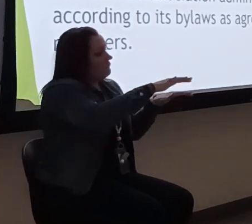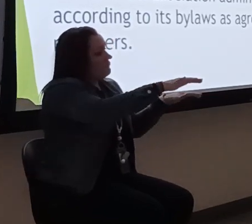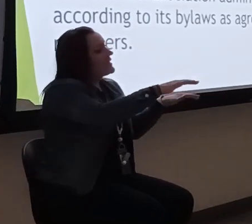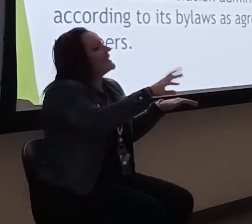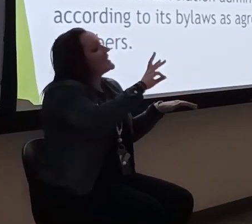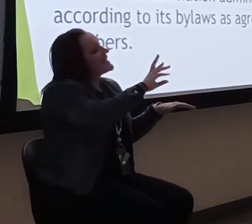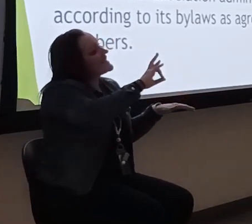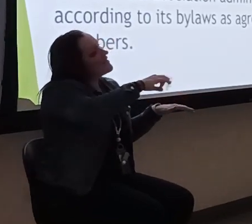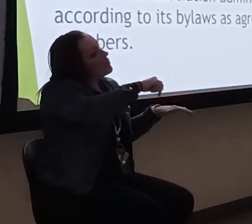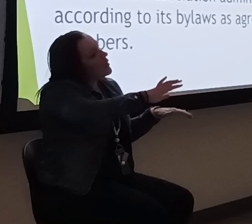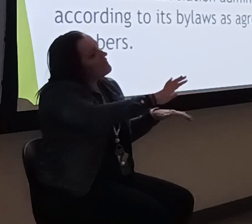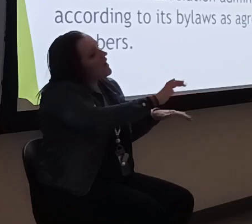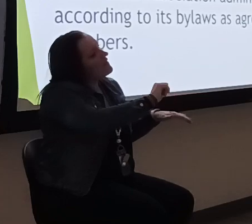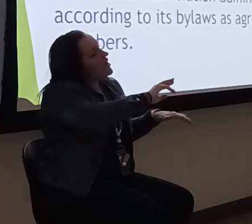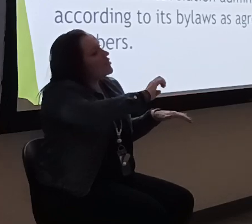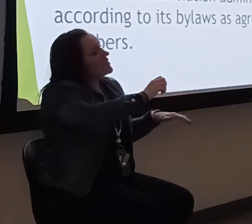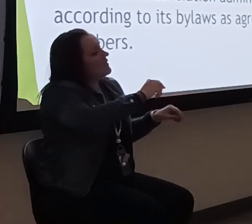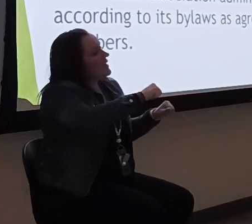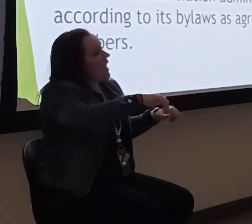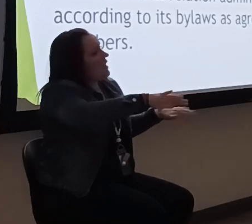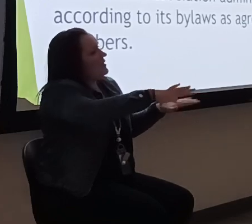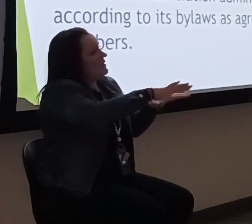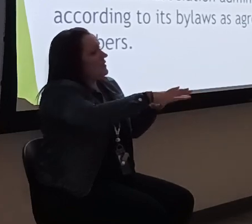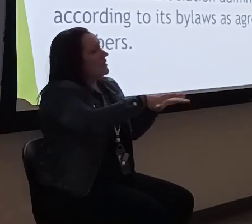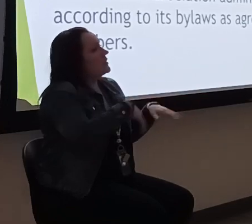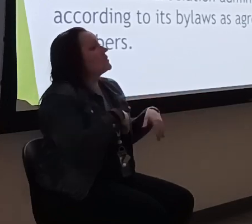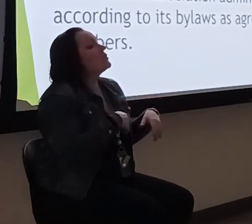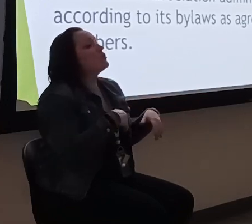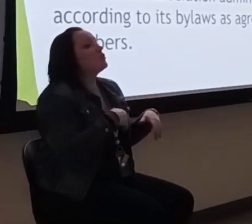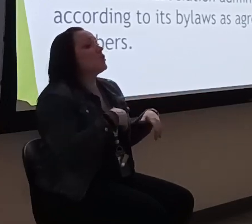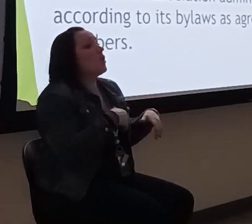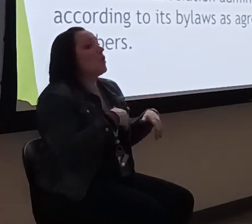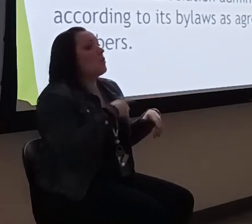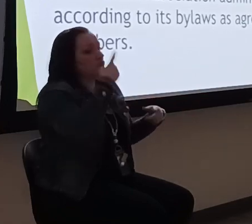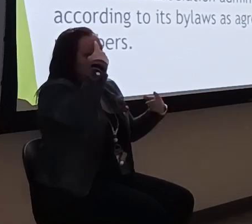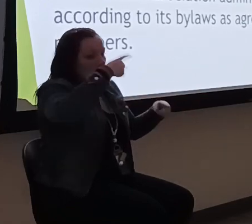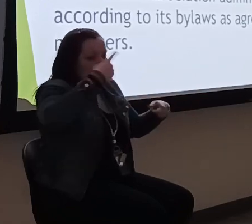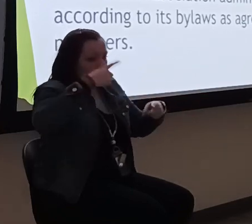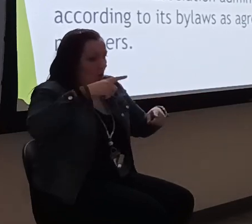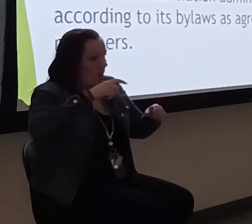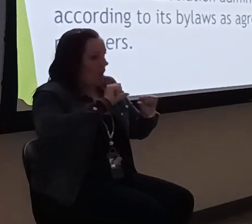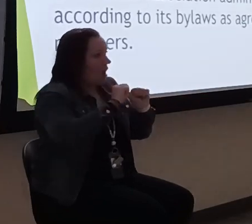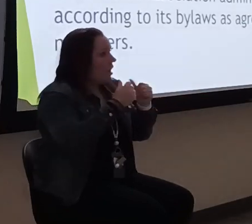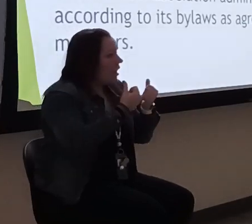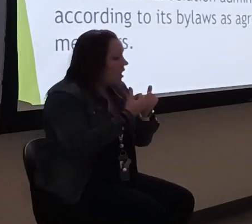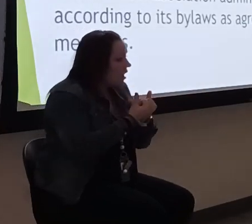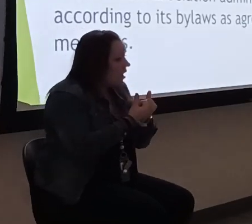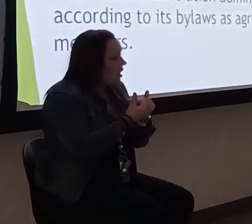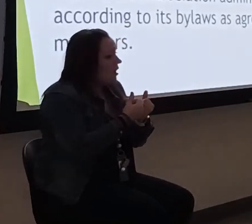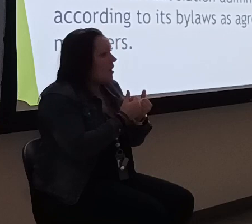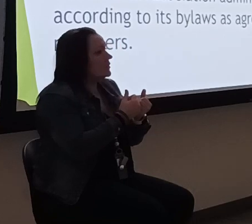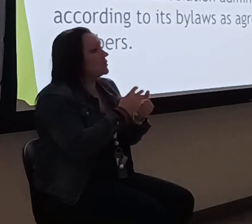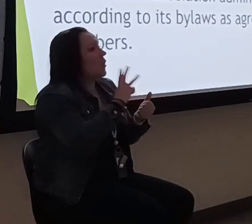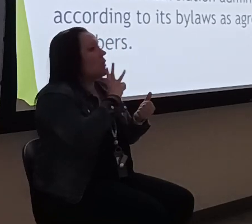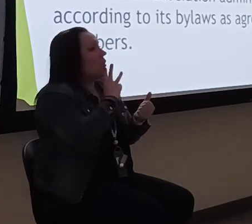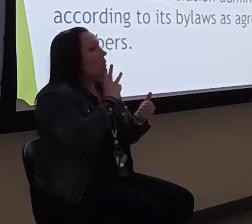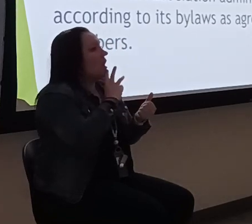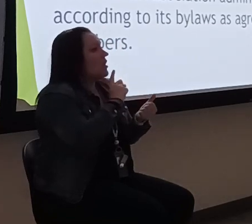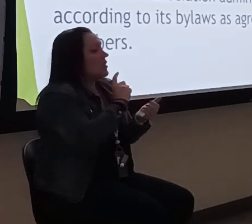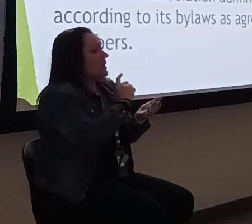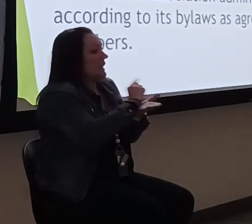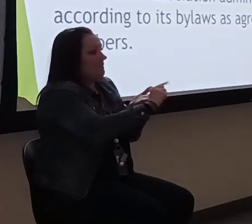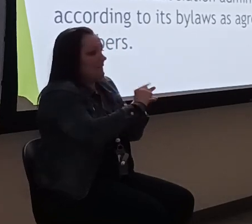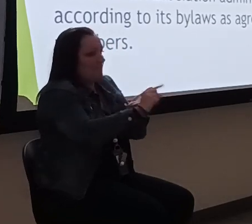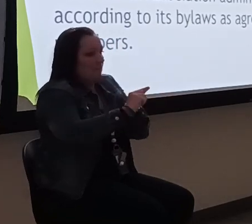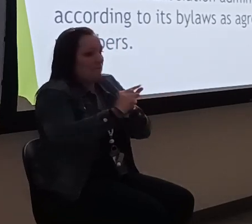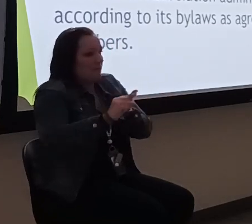land. The mutual association administers the water according to its